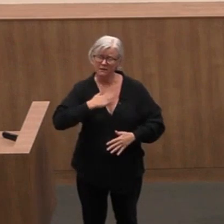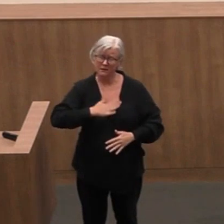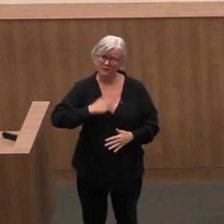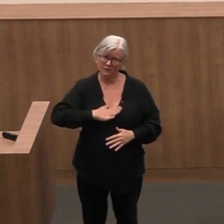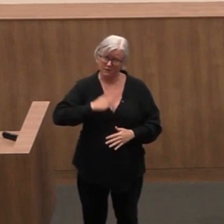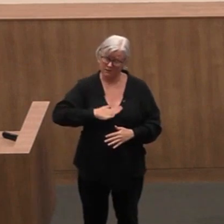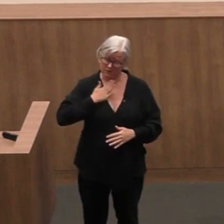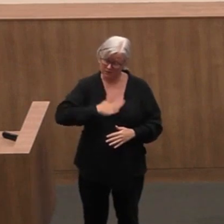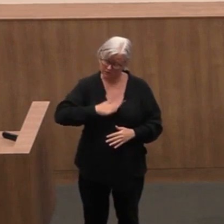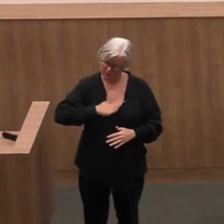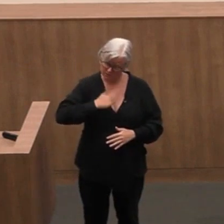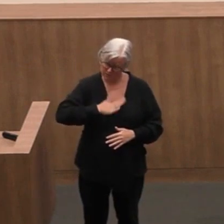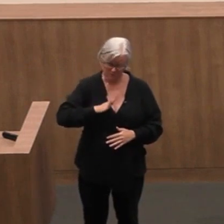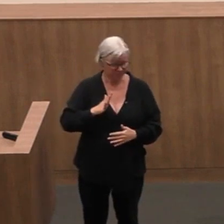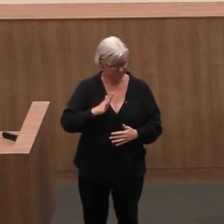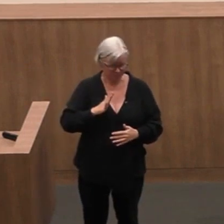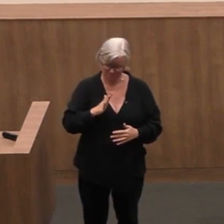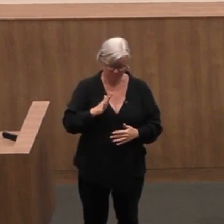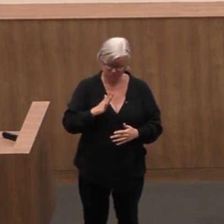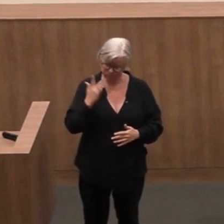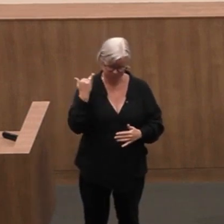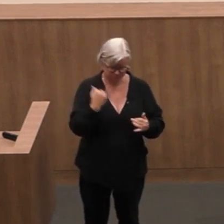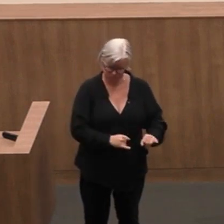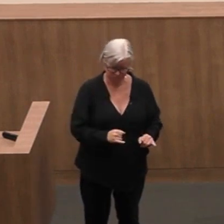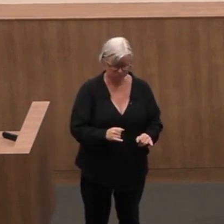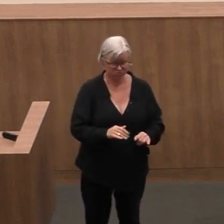Eventually, she said to her provider